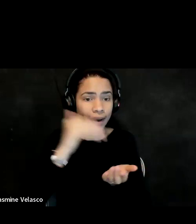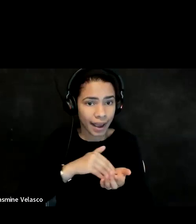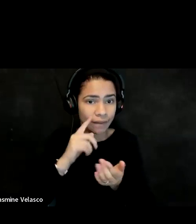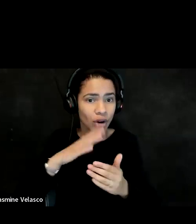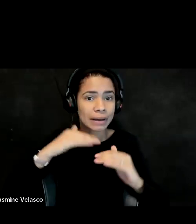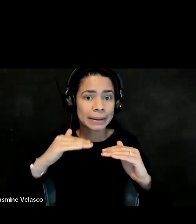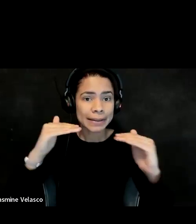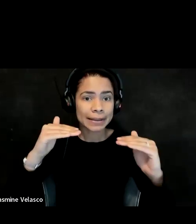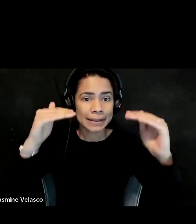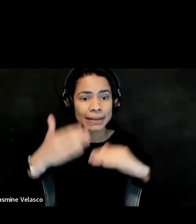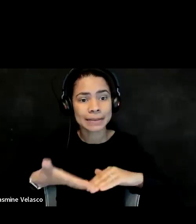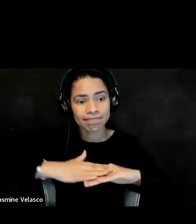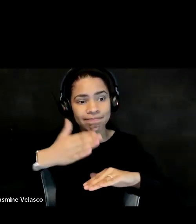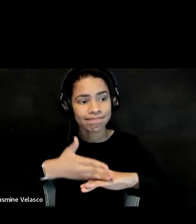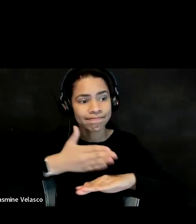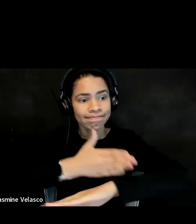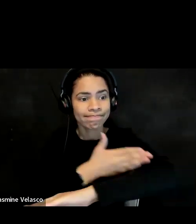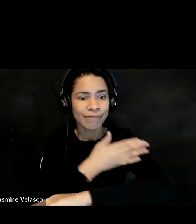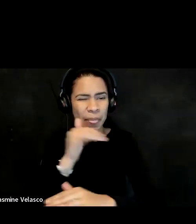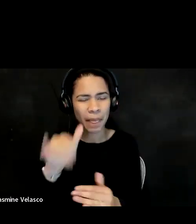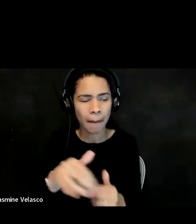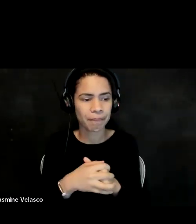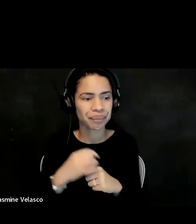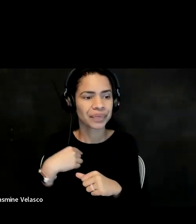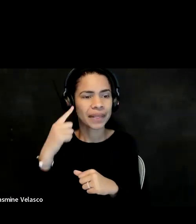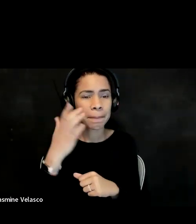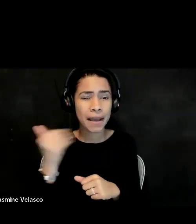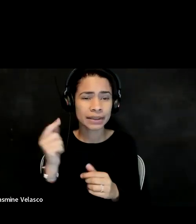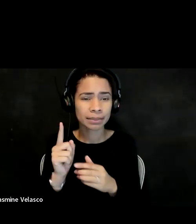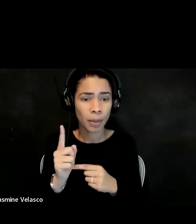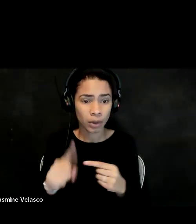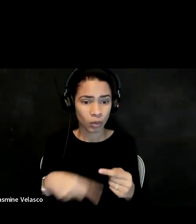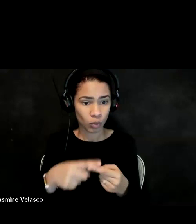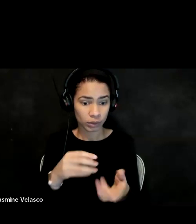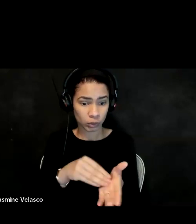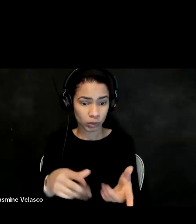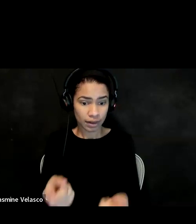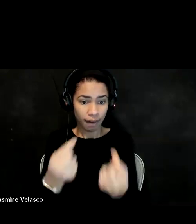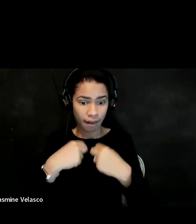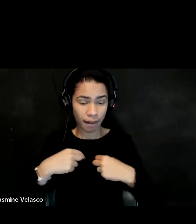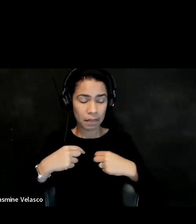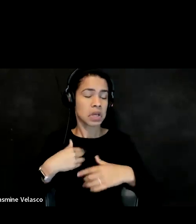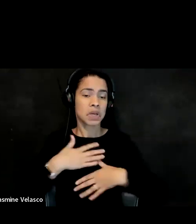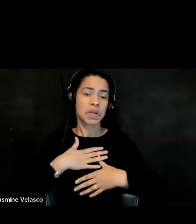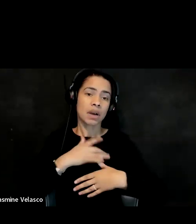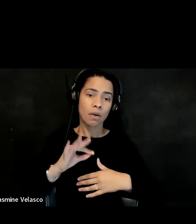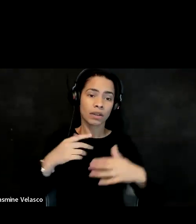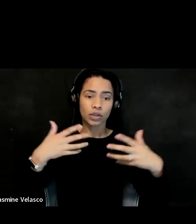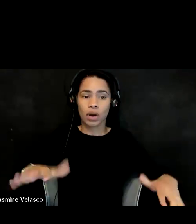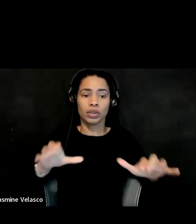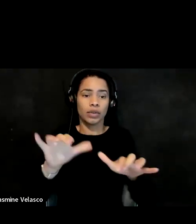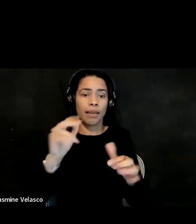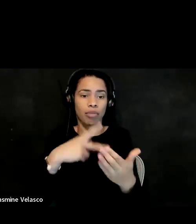back again and again. And I think the best moments are when a student comes in dreading a project. You know, they come in